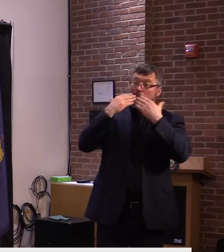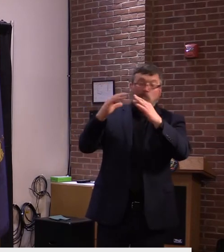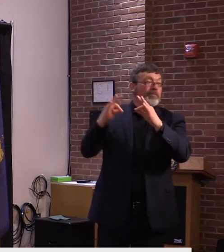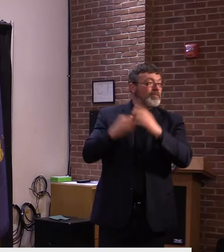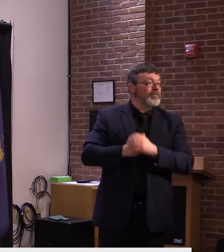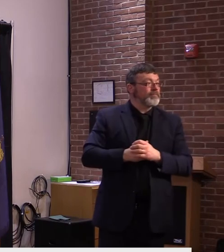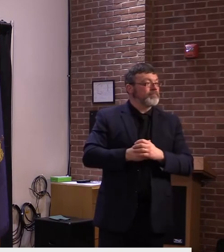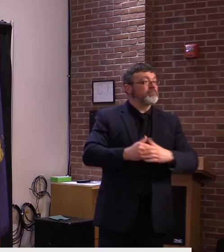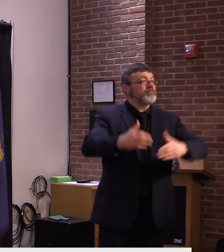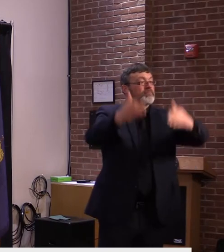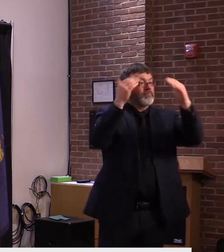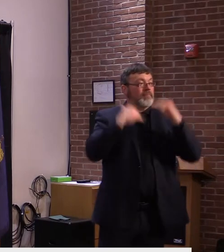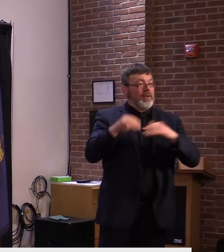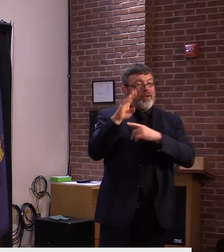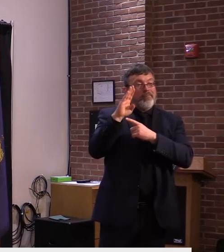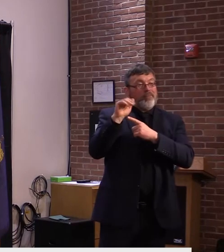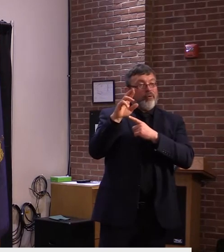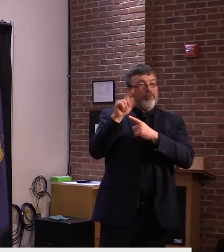Joseph, Barton Chronicle.